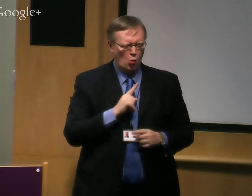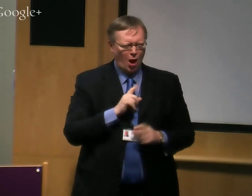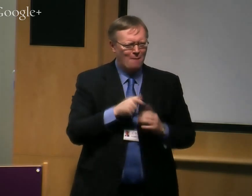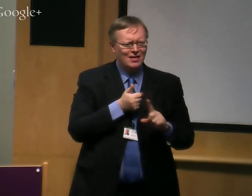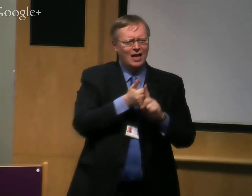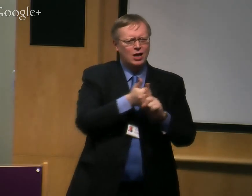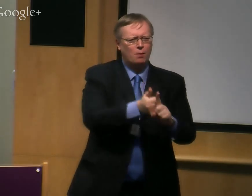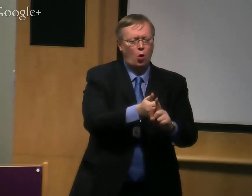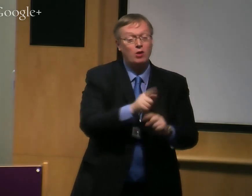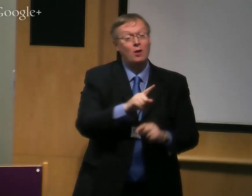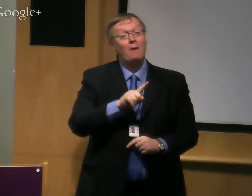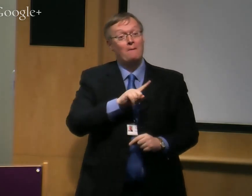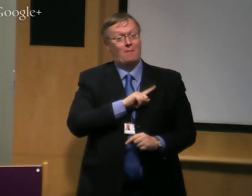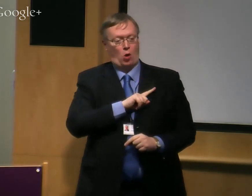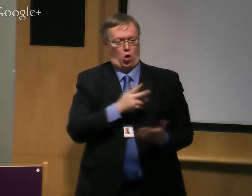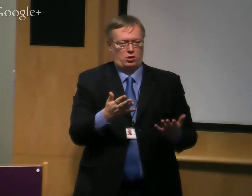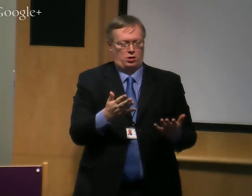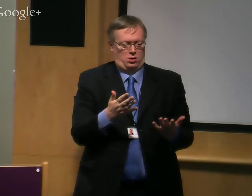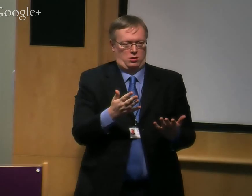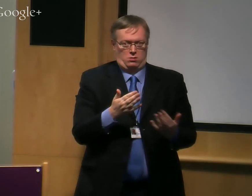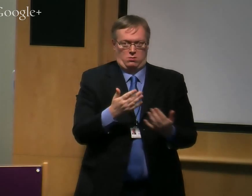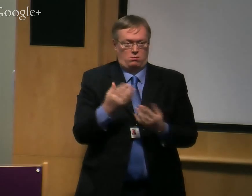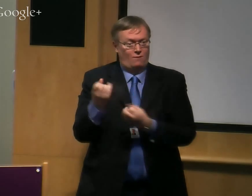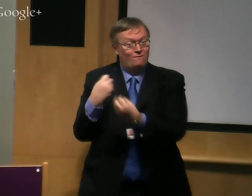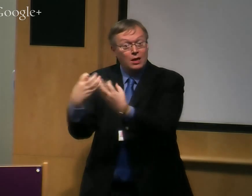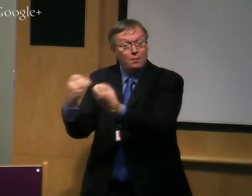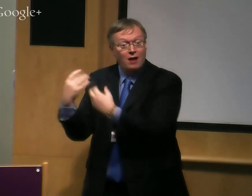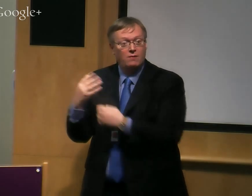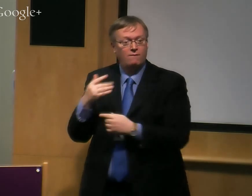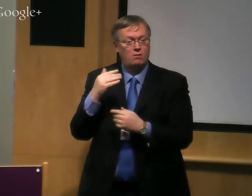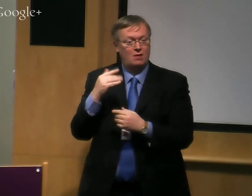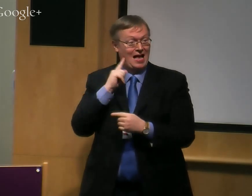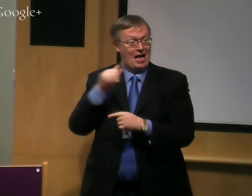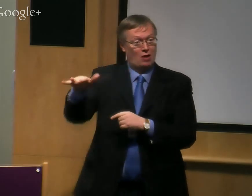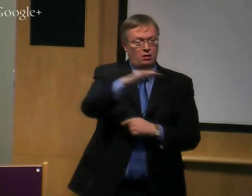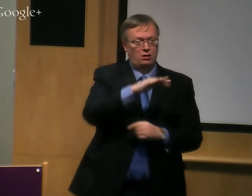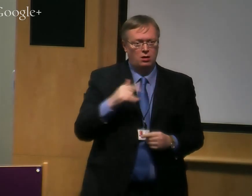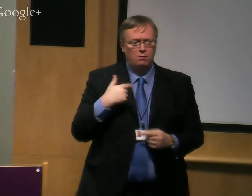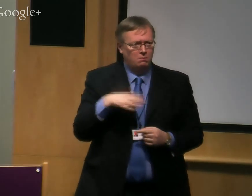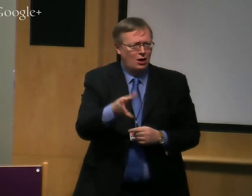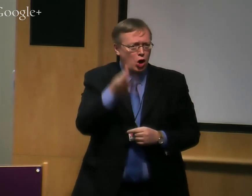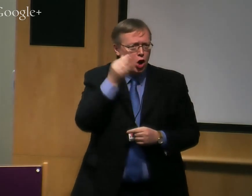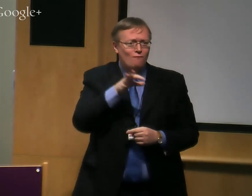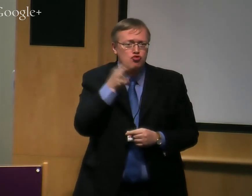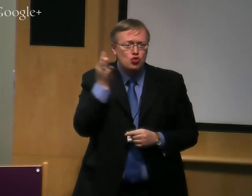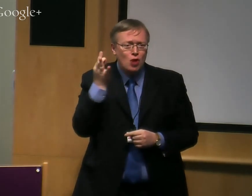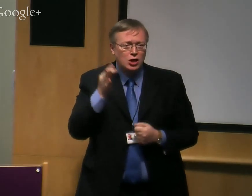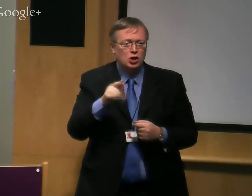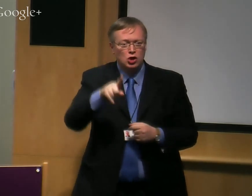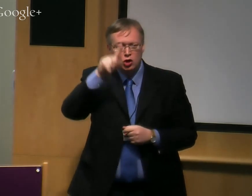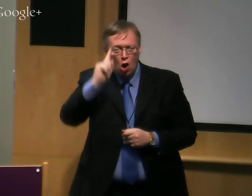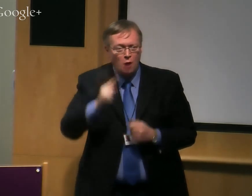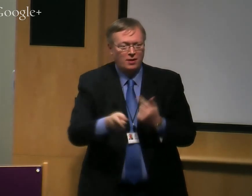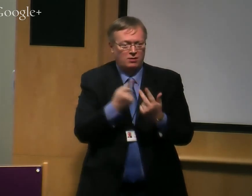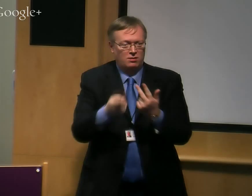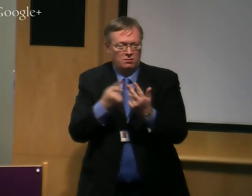It's important. People ask me why the BDA is supporting that. Well, I'm supporting that because the feedback we have from hearing people is that they